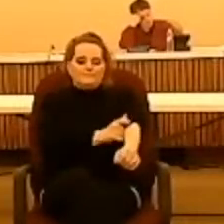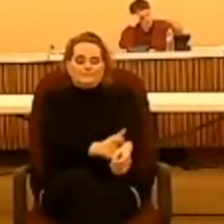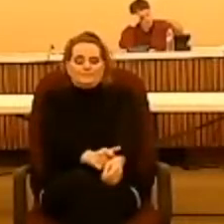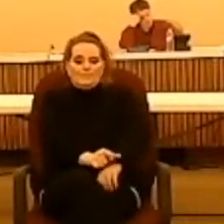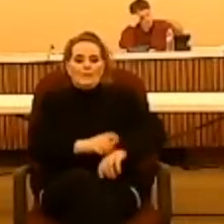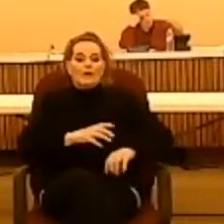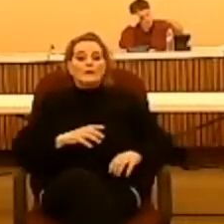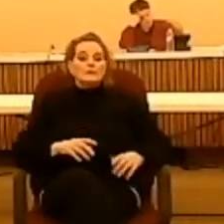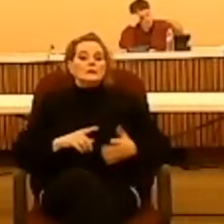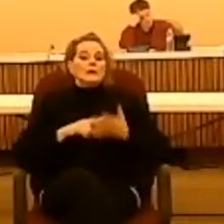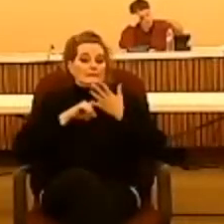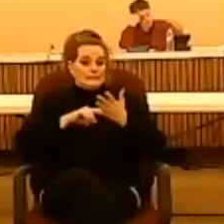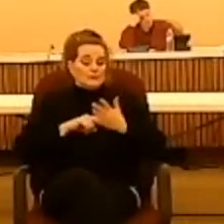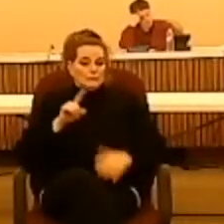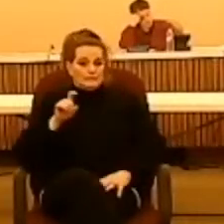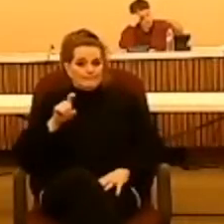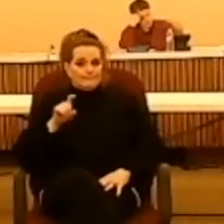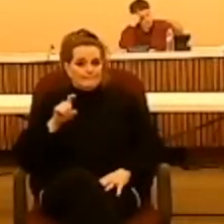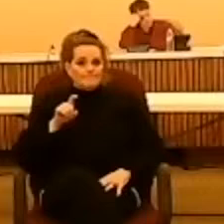Any further discussion?